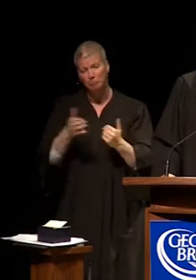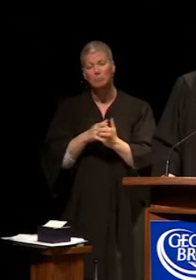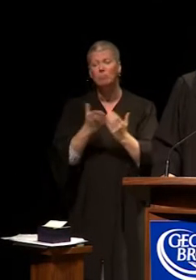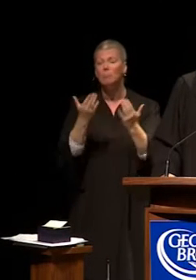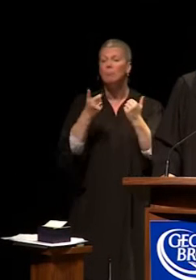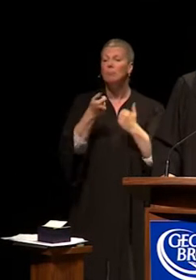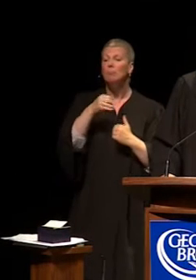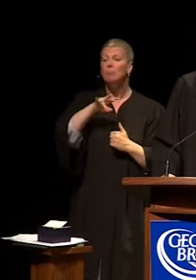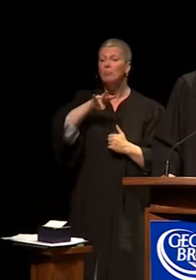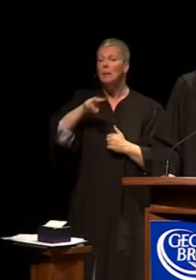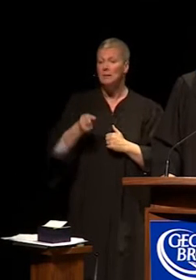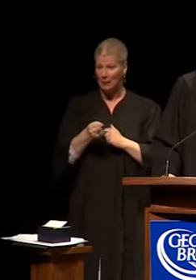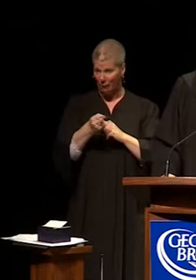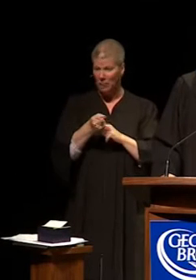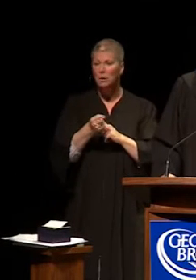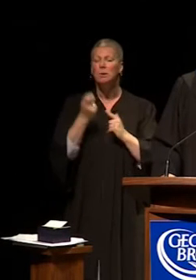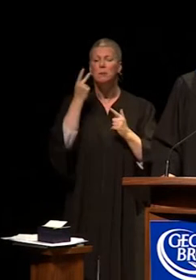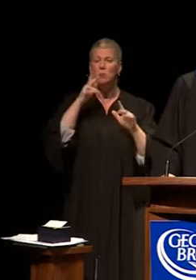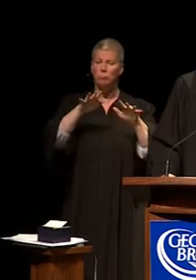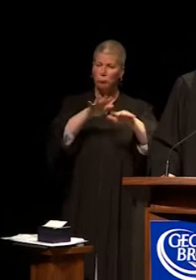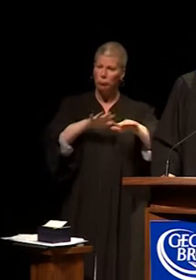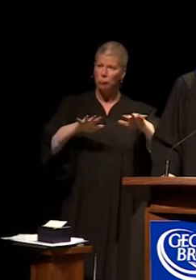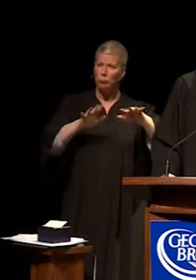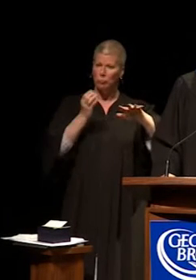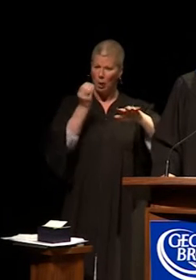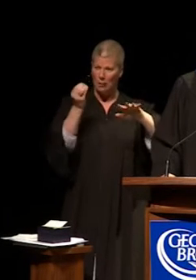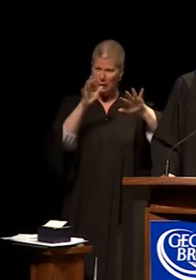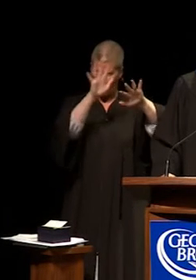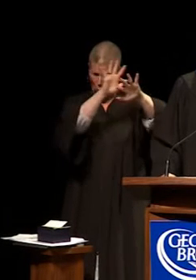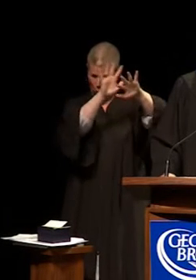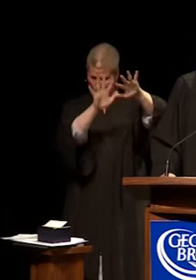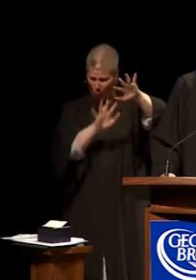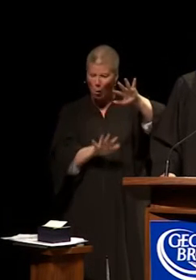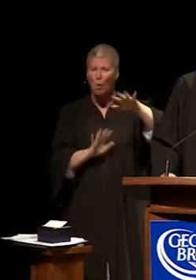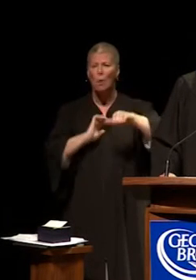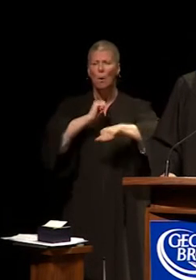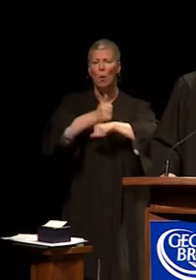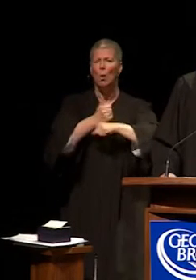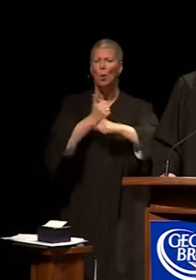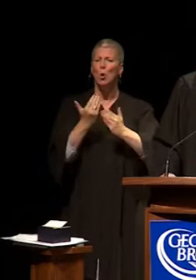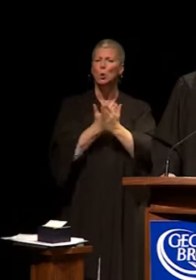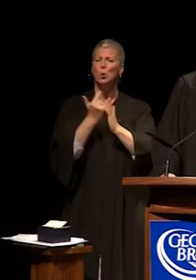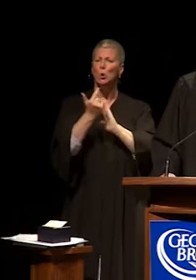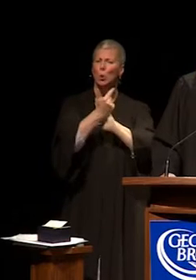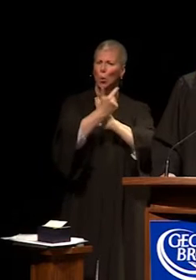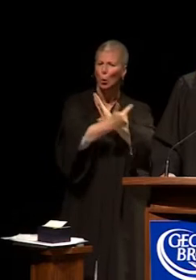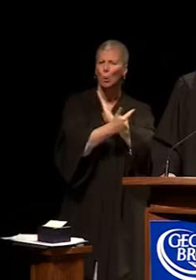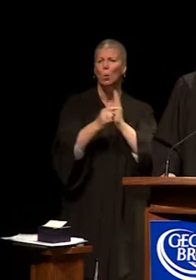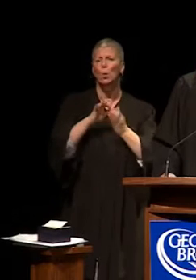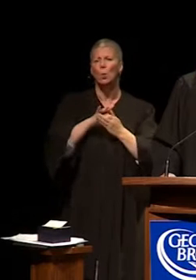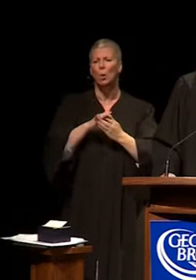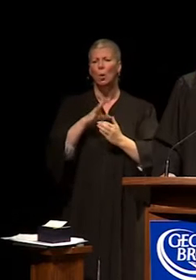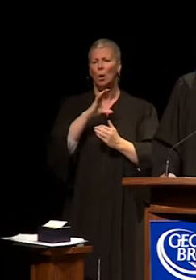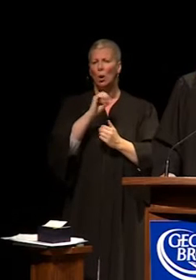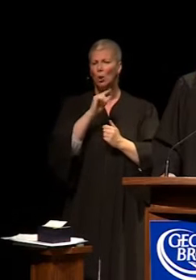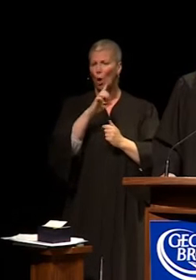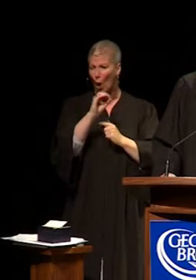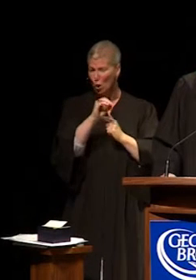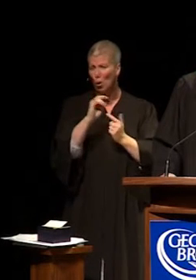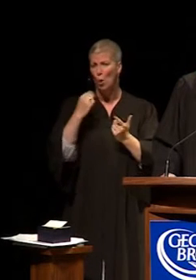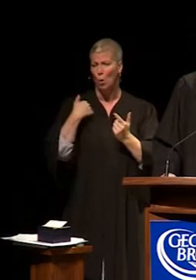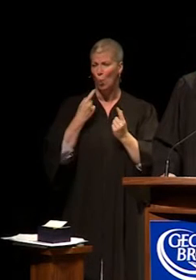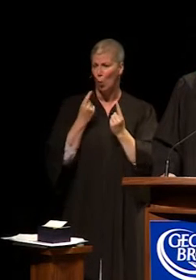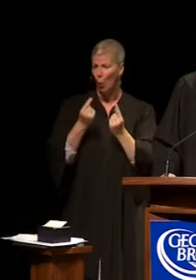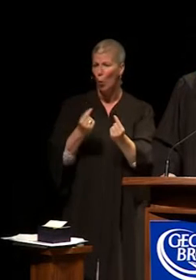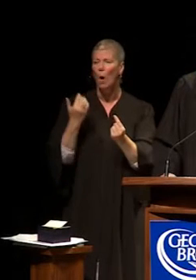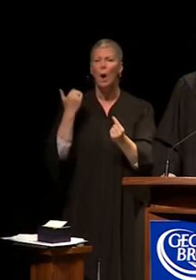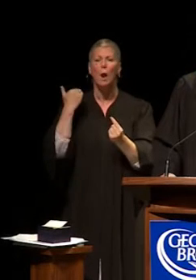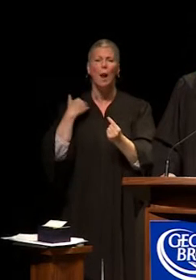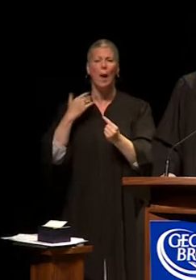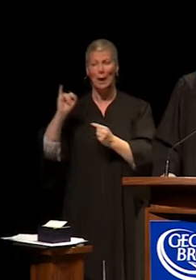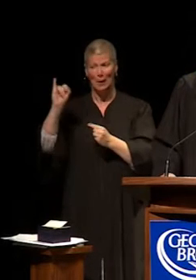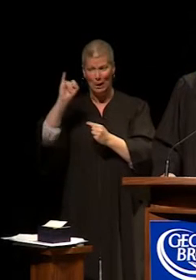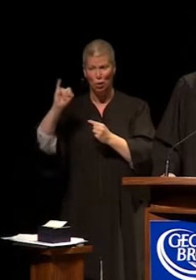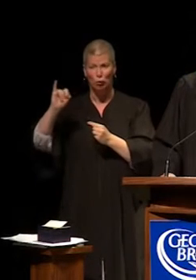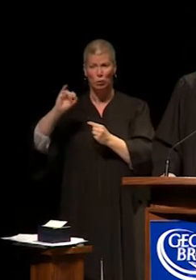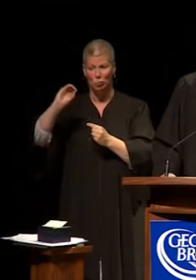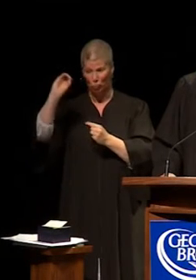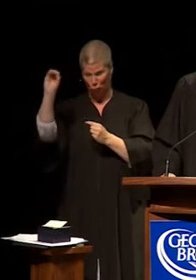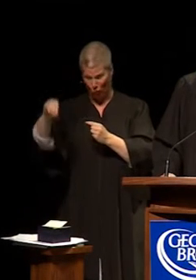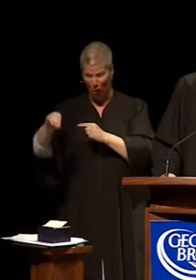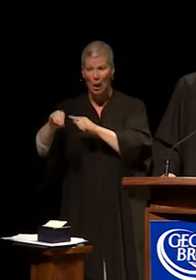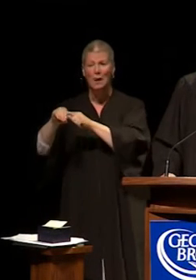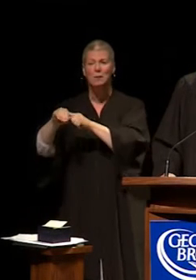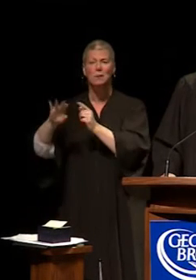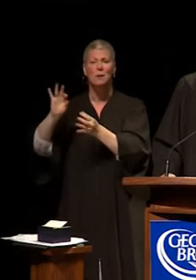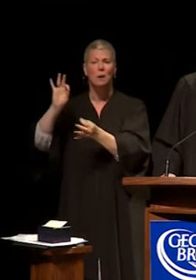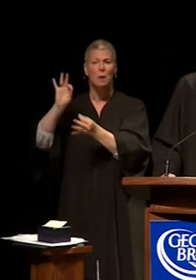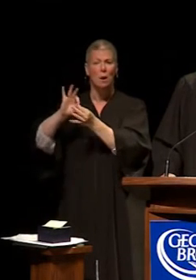of Ontario introduce condominium legislation and sponsored low-cost condos by subsidizing interest rates